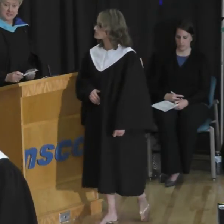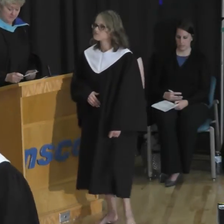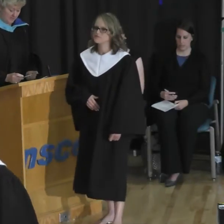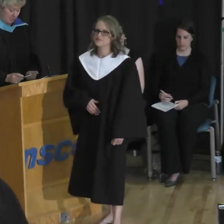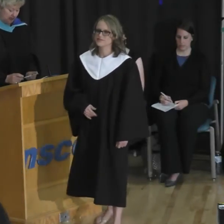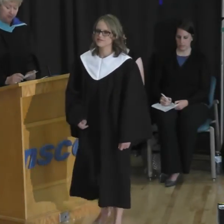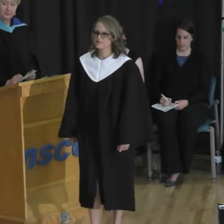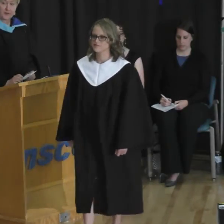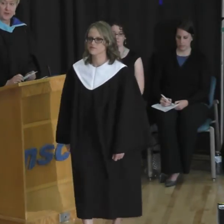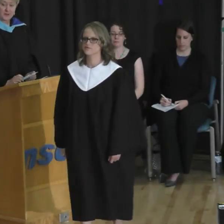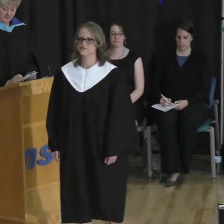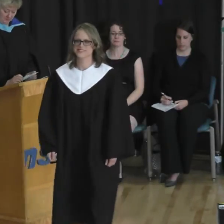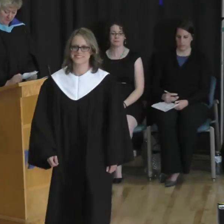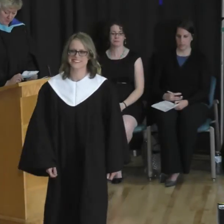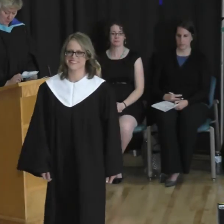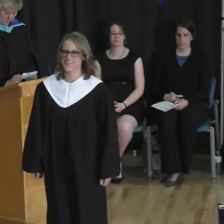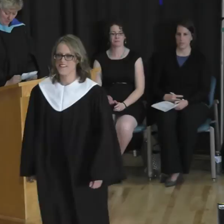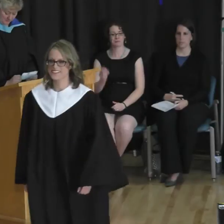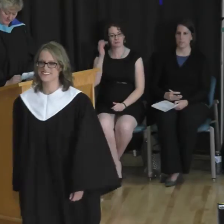Melissa McGee.